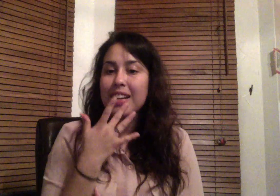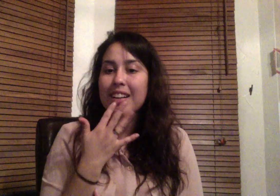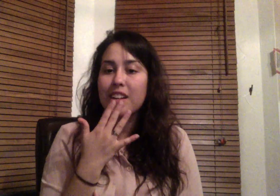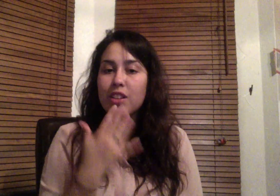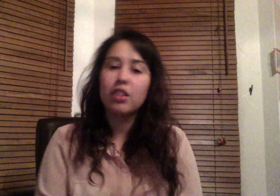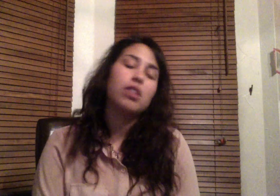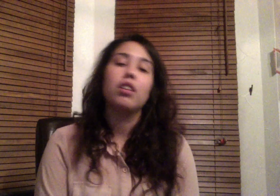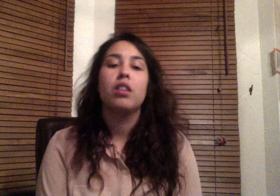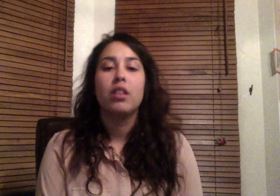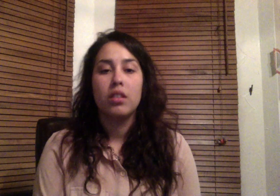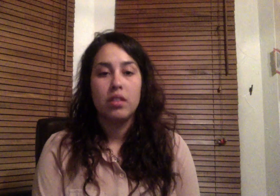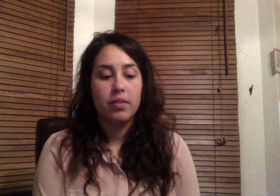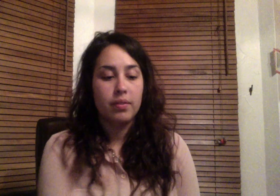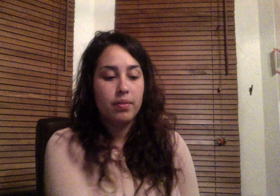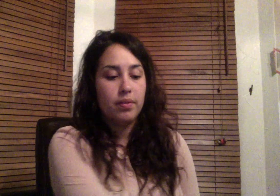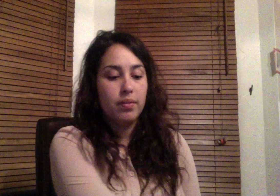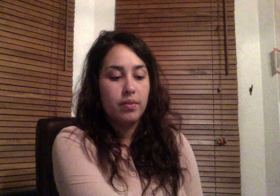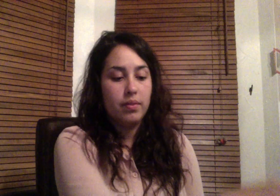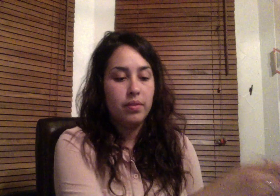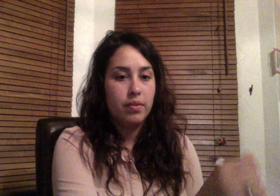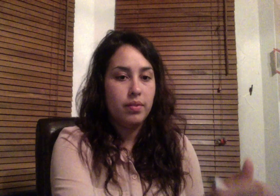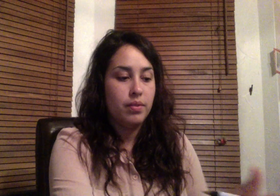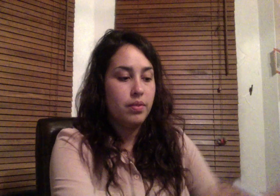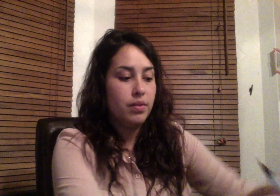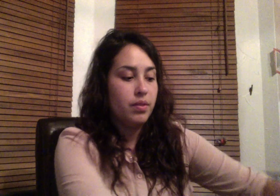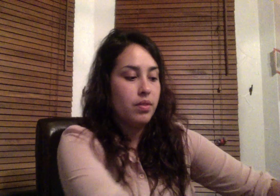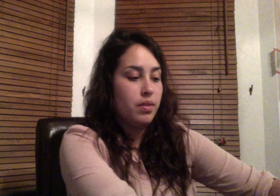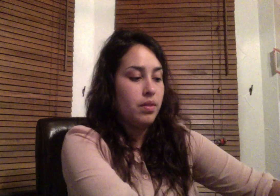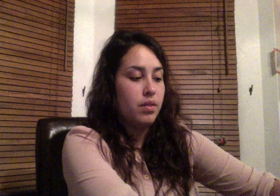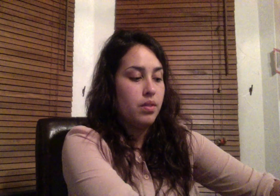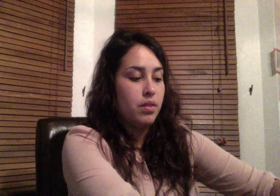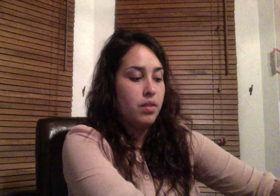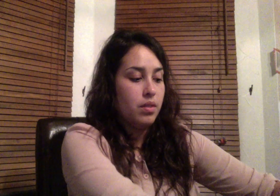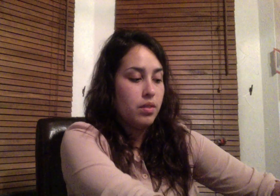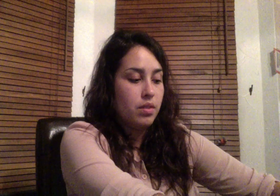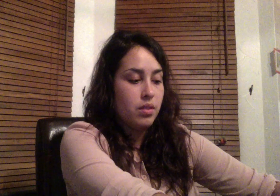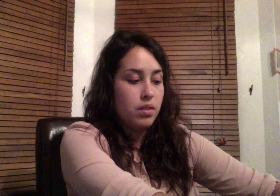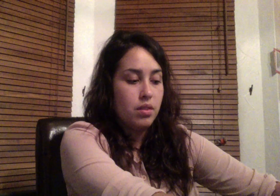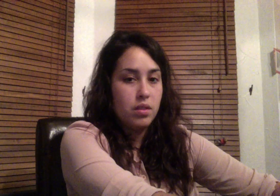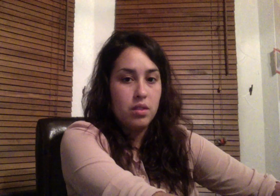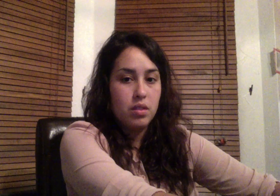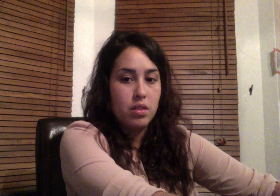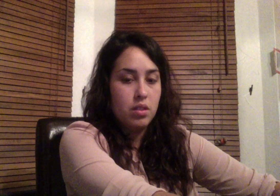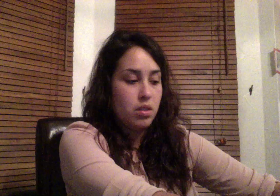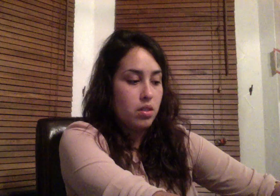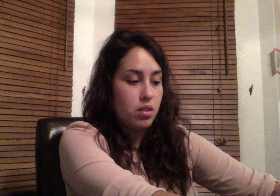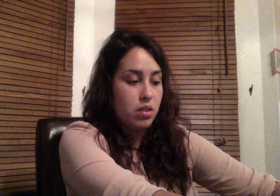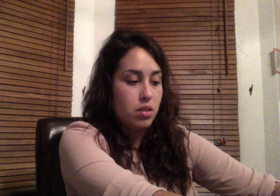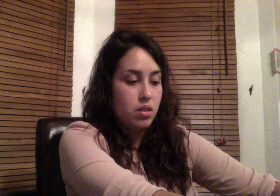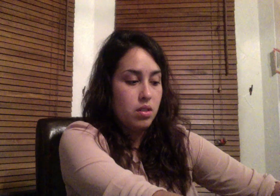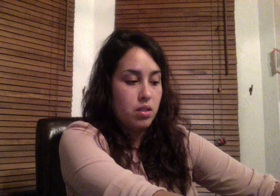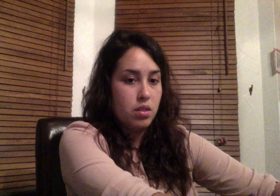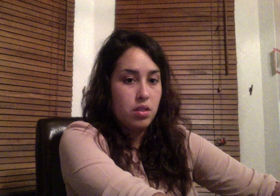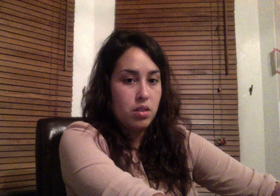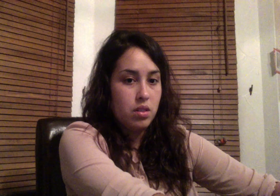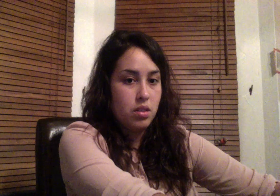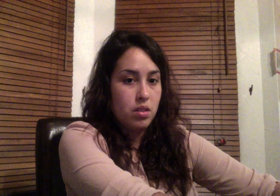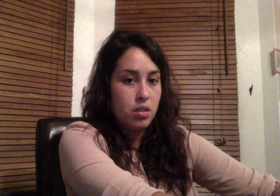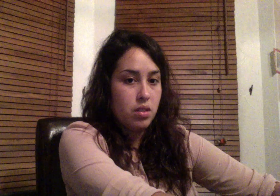Once the carbon dioxide and the water reach the chloroplasts in the presence of sunlight, the process of photosynthesis